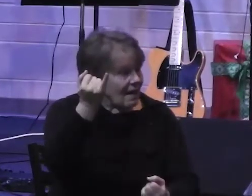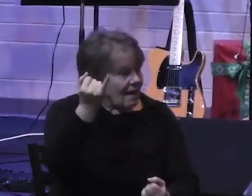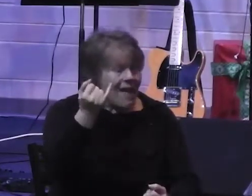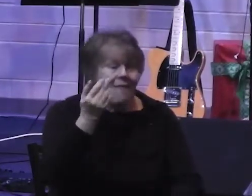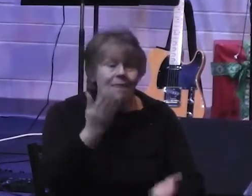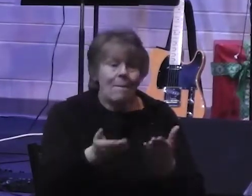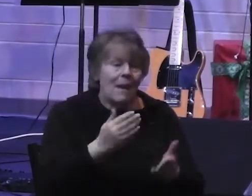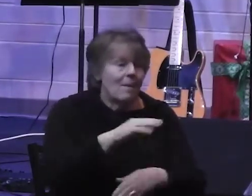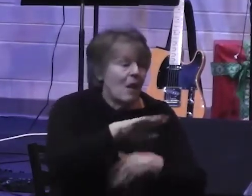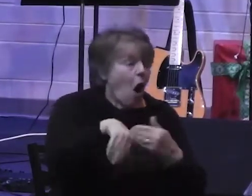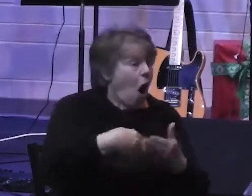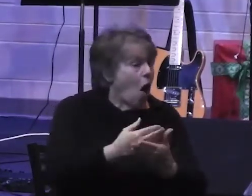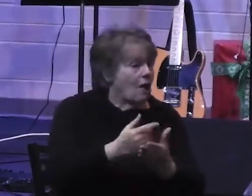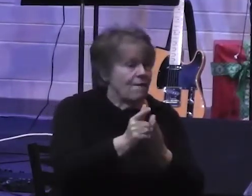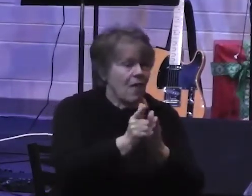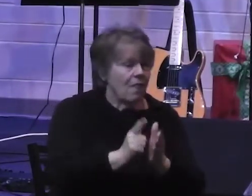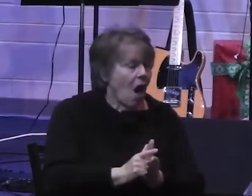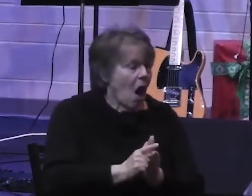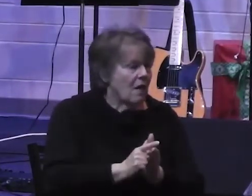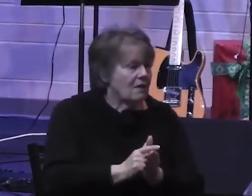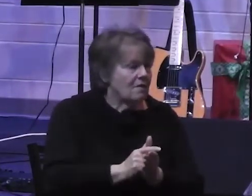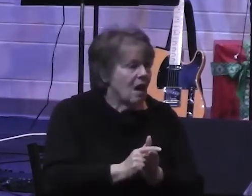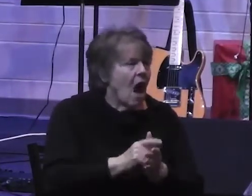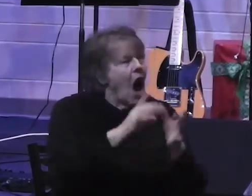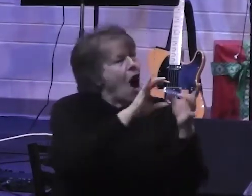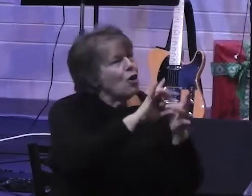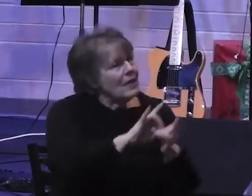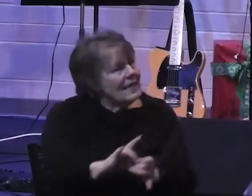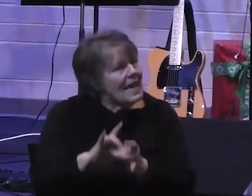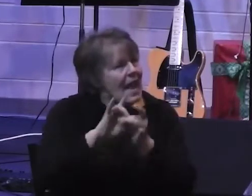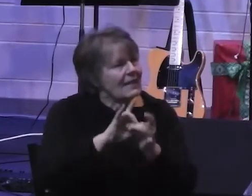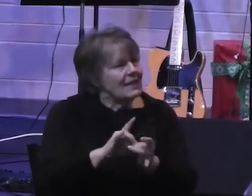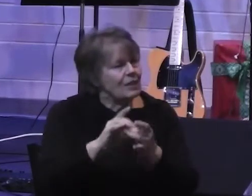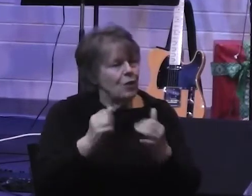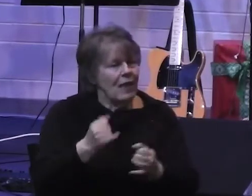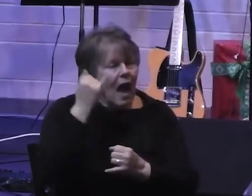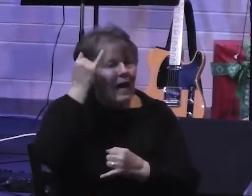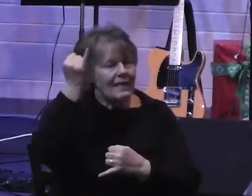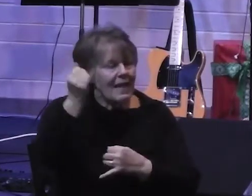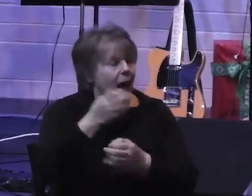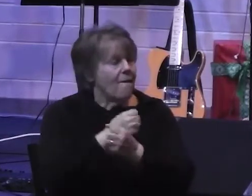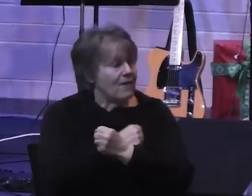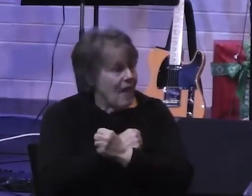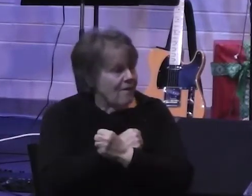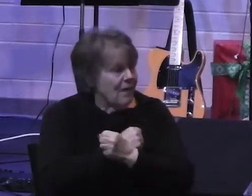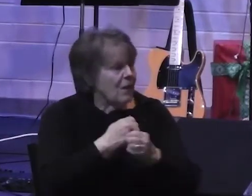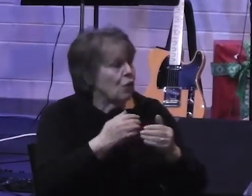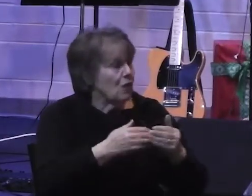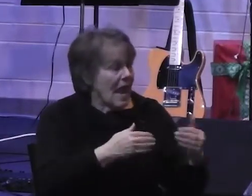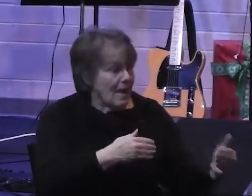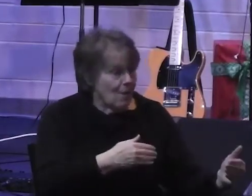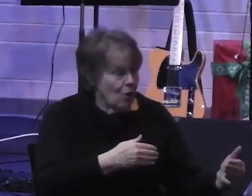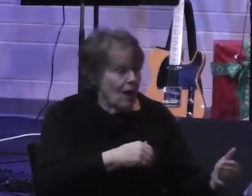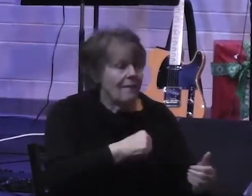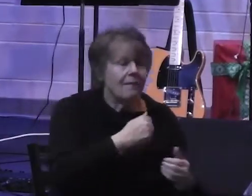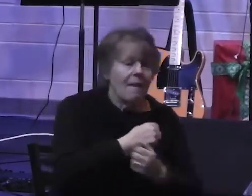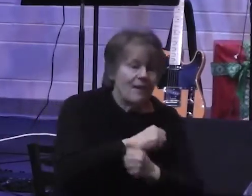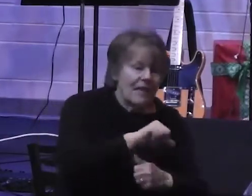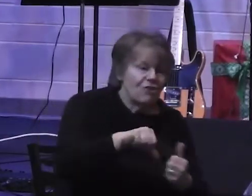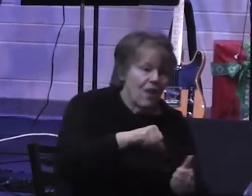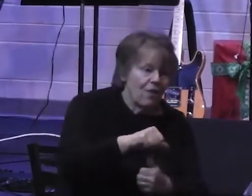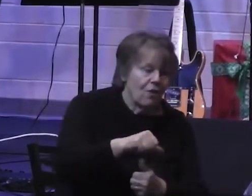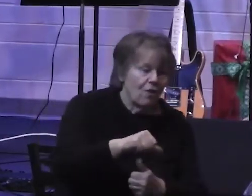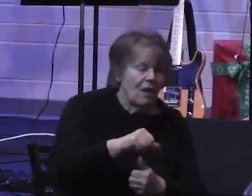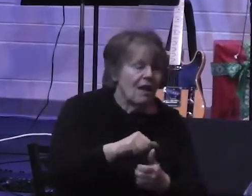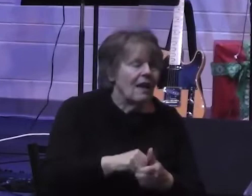all of the laws somehow are connected to this idea of love your neighbor, and that holds them all together. And